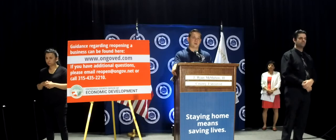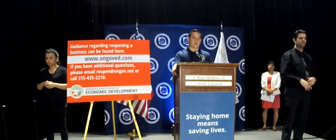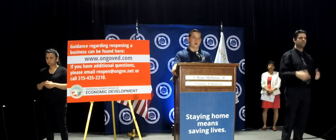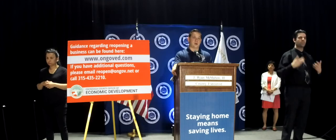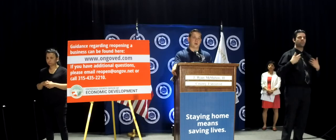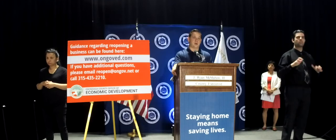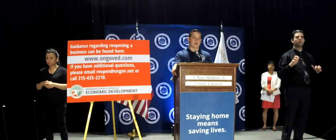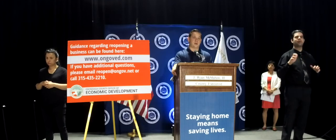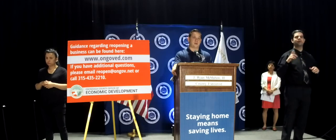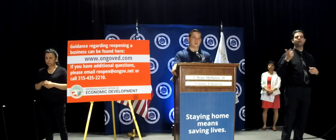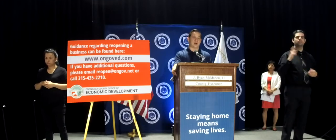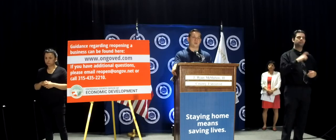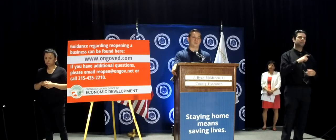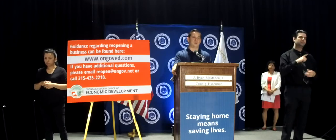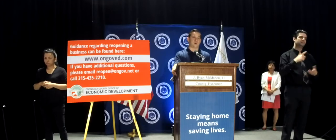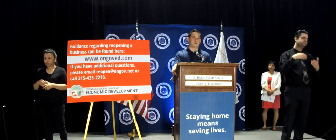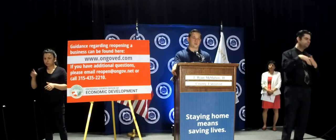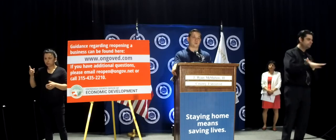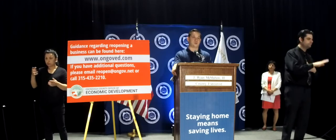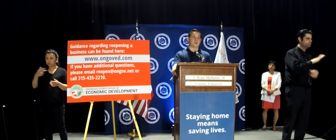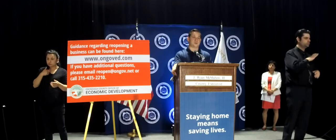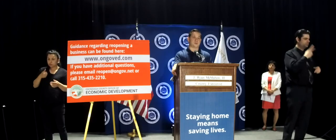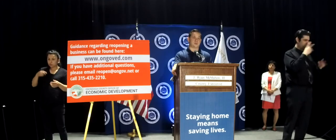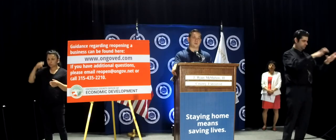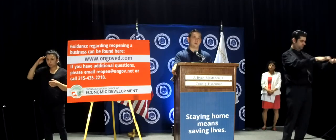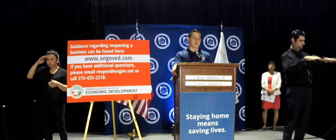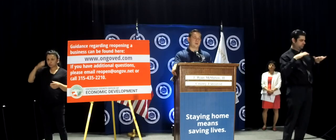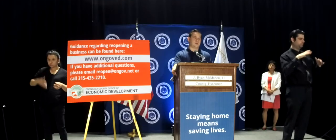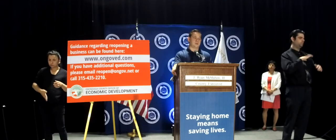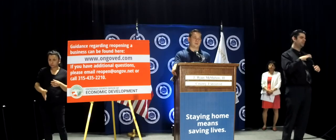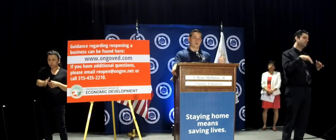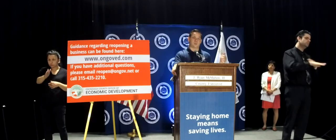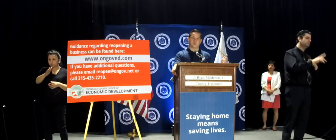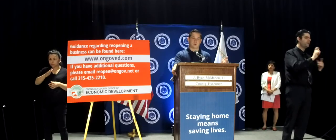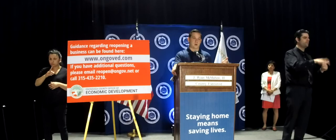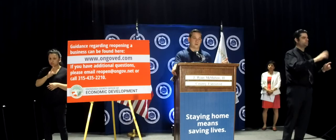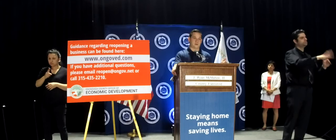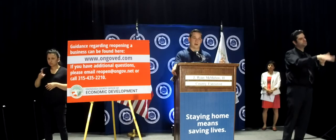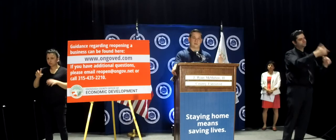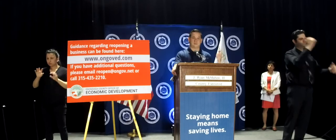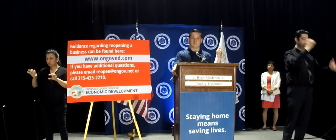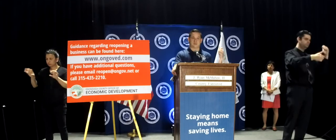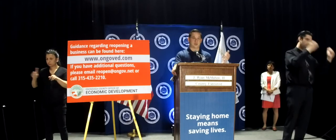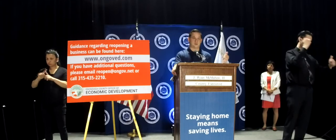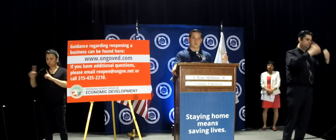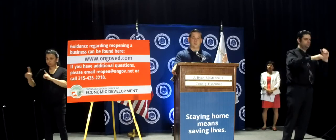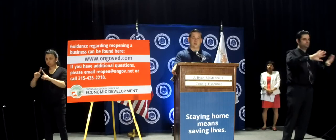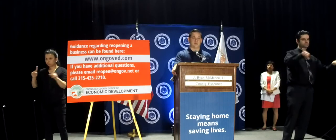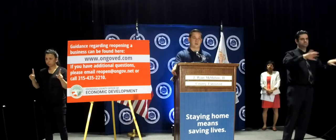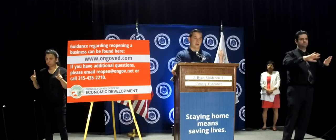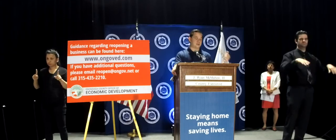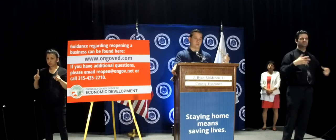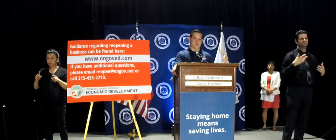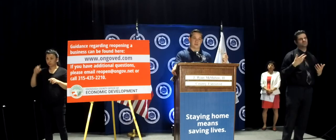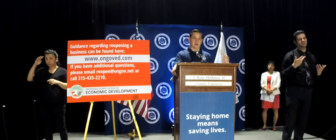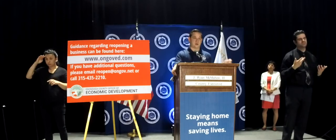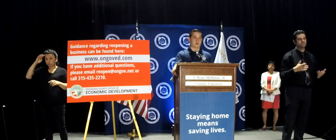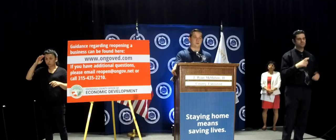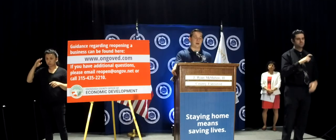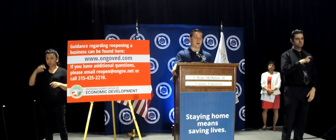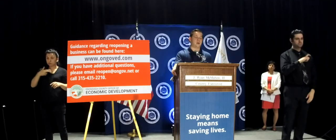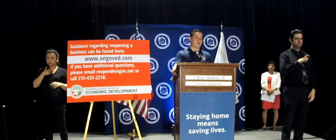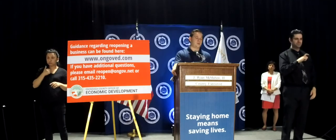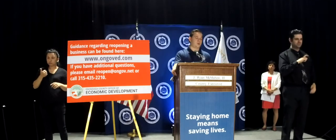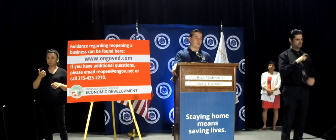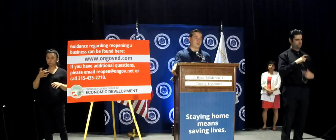service and try to enforce social distancing. The troopers won't want to do that. The sheriffs won't want to do that. SPD's not going to